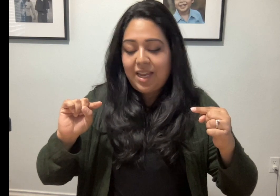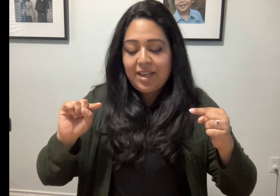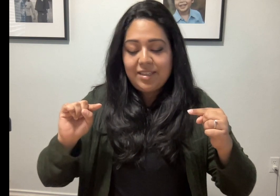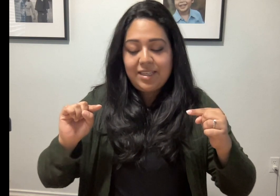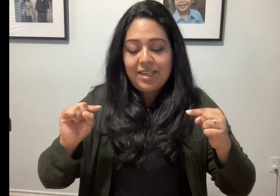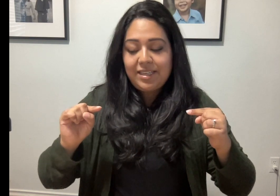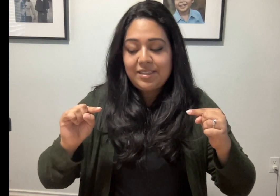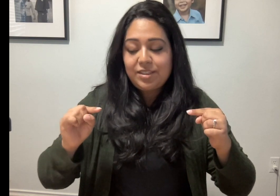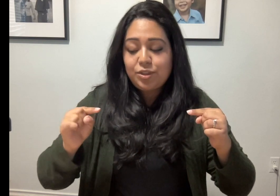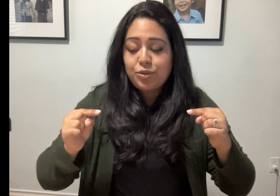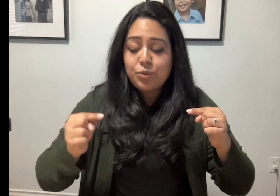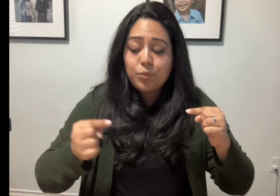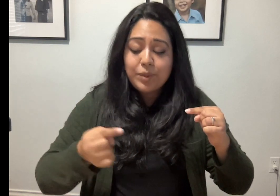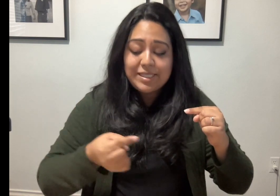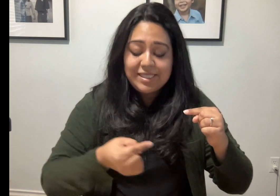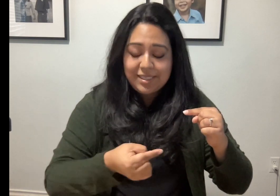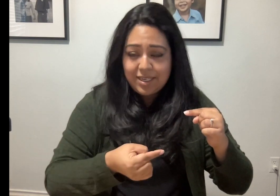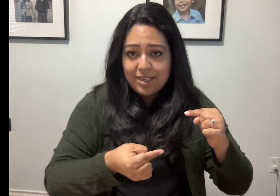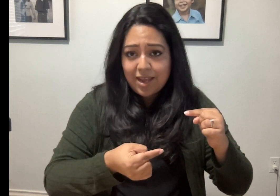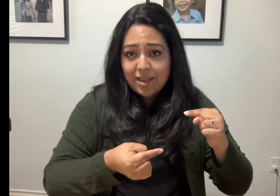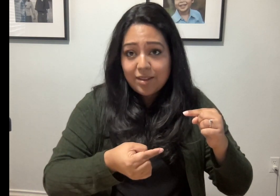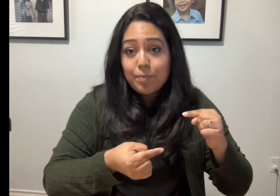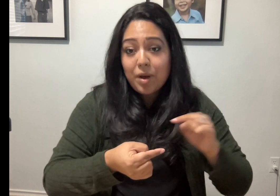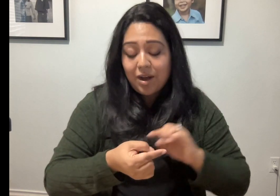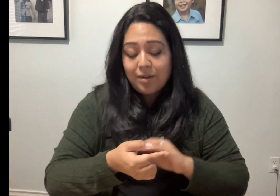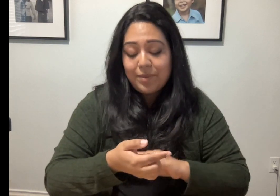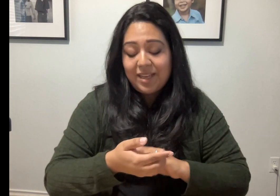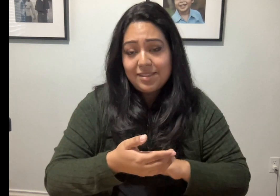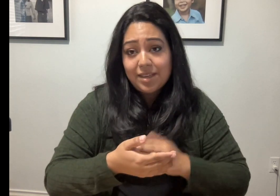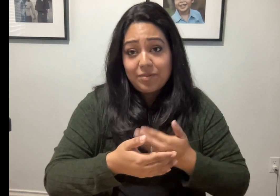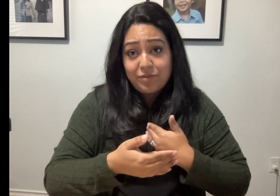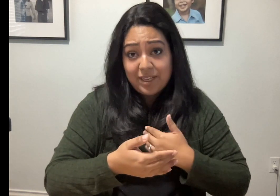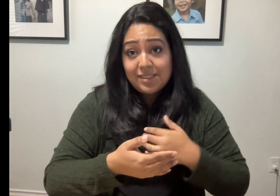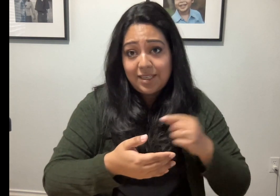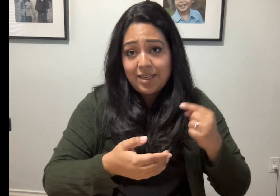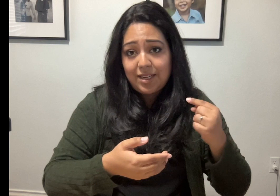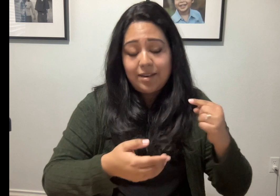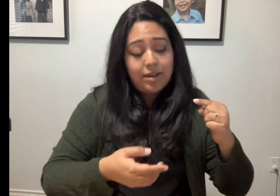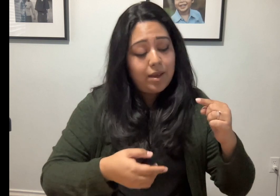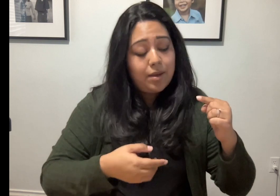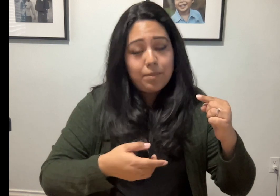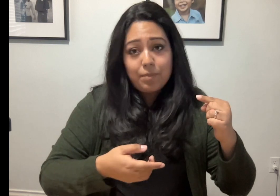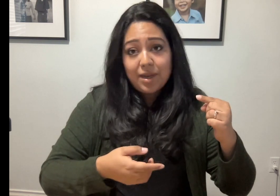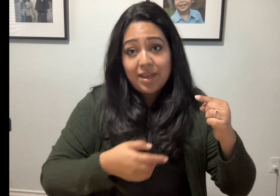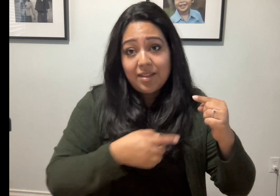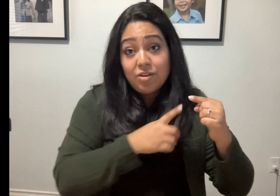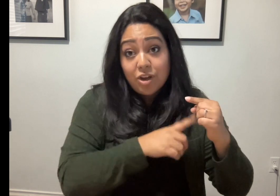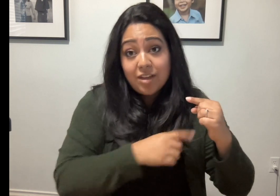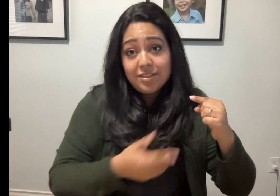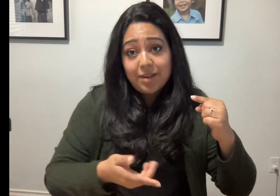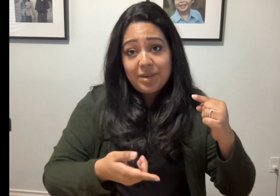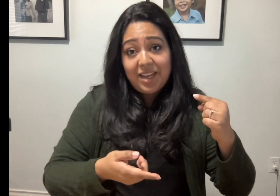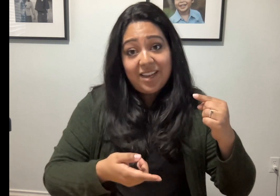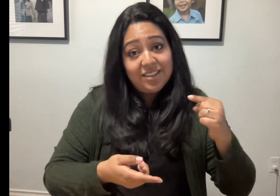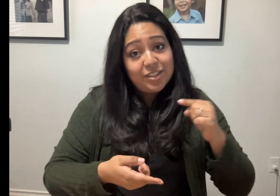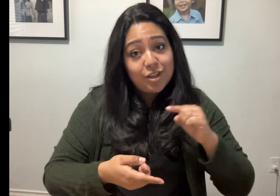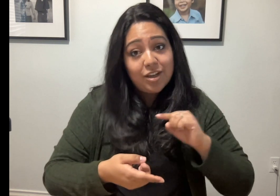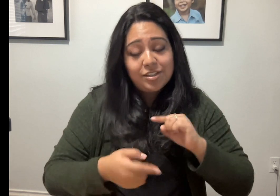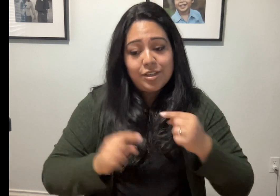hand is twisting and the palm ends up facing in. My non-dominant hand is